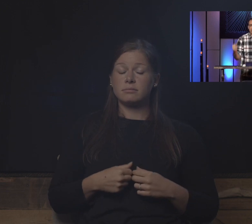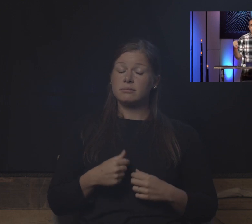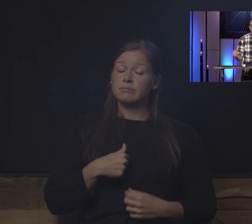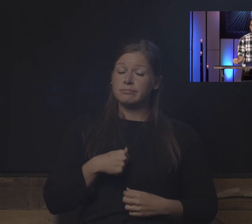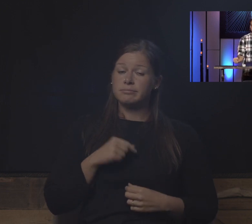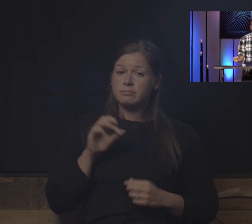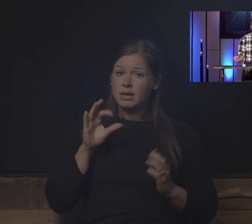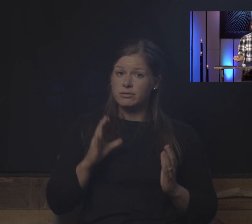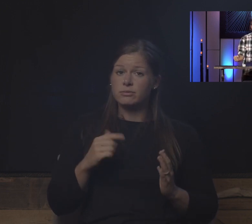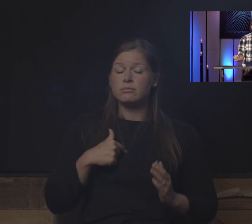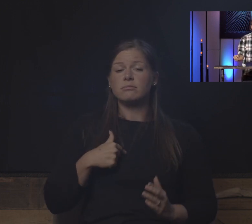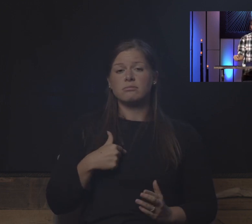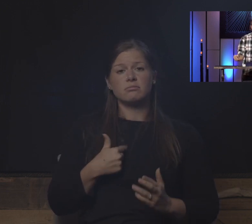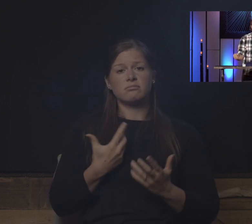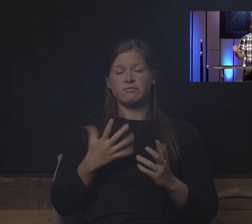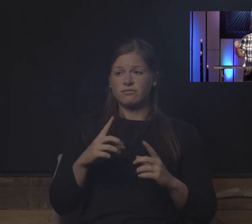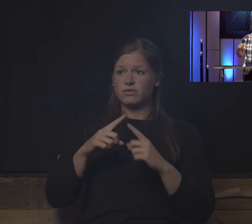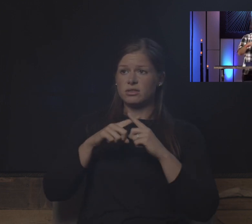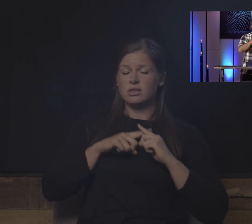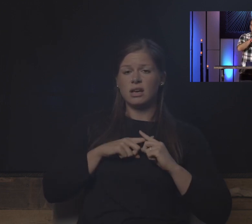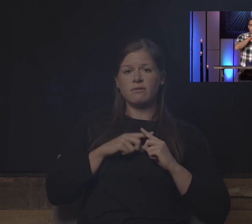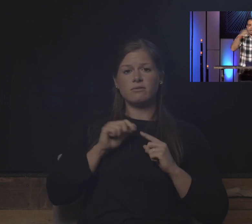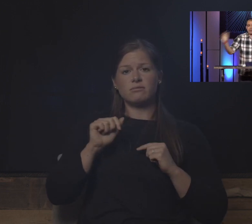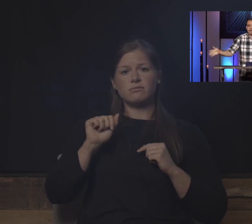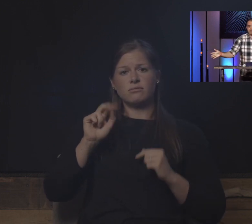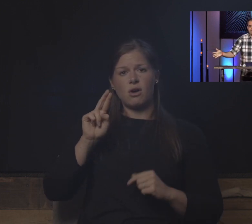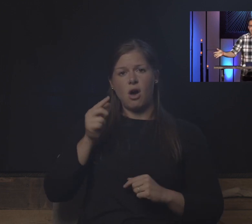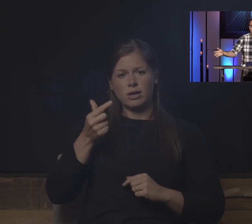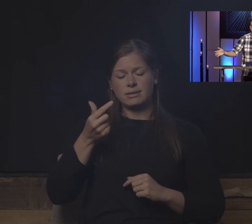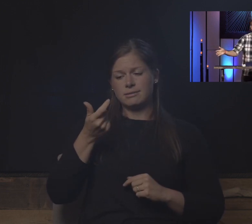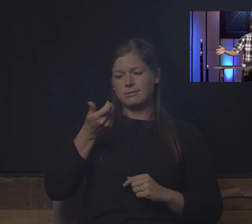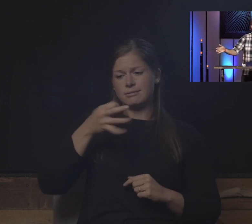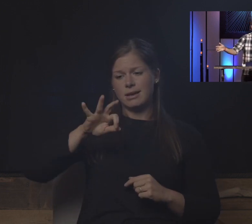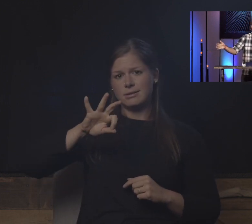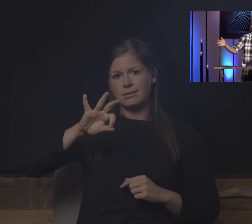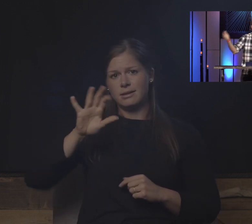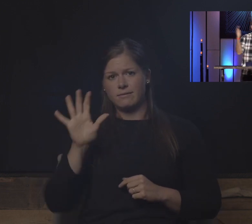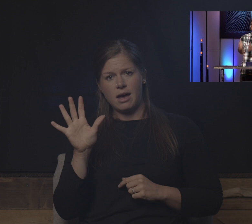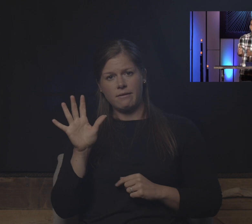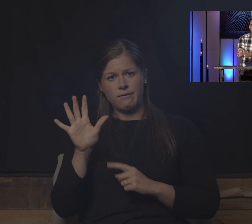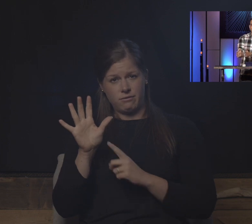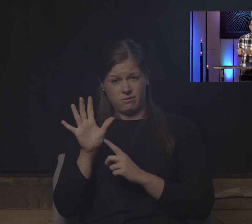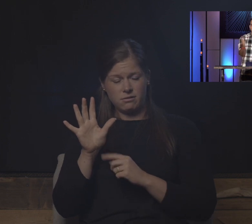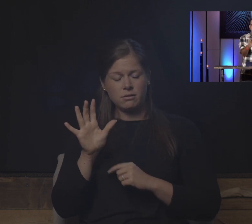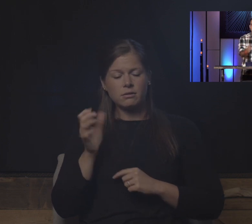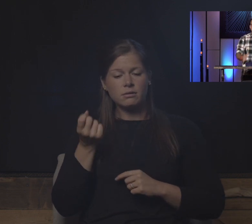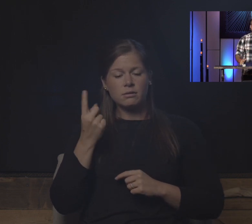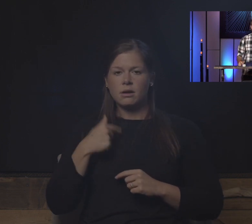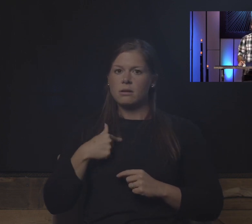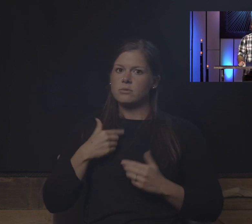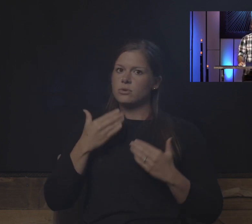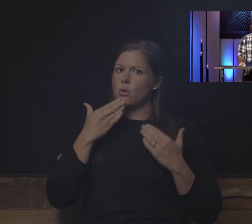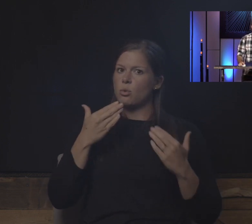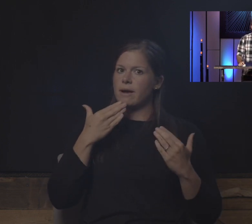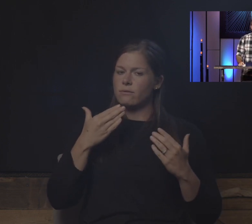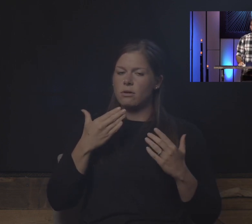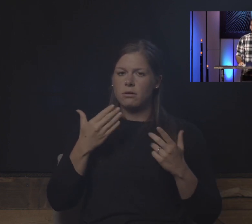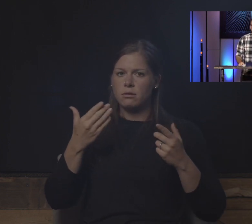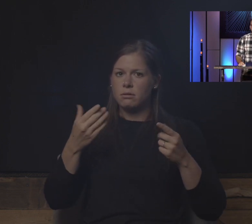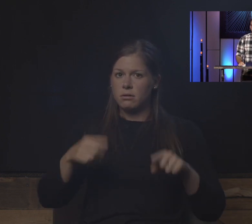so grateful that God didn't start wrapping everything up in July of